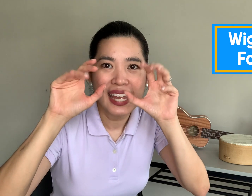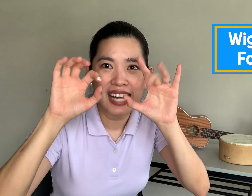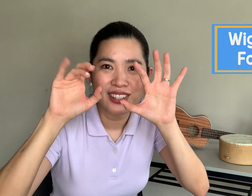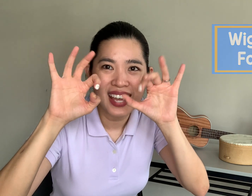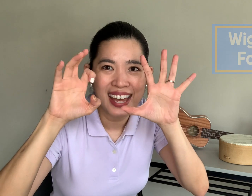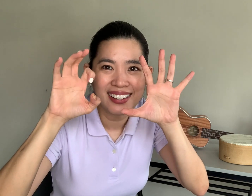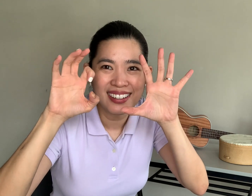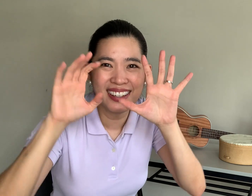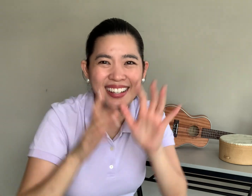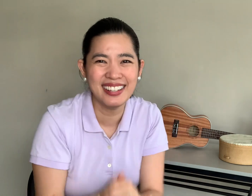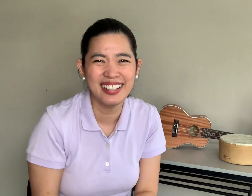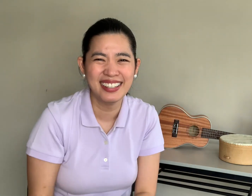as you can.